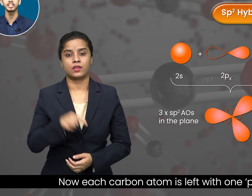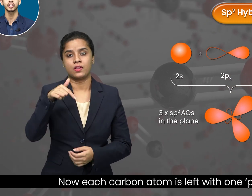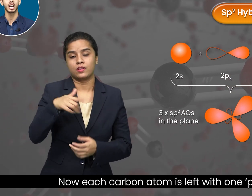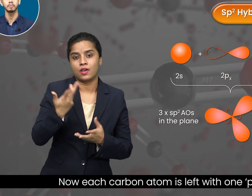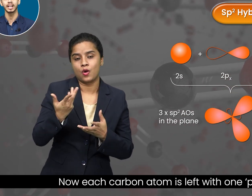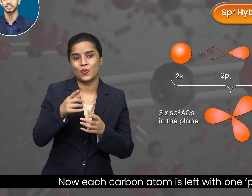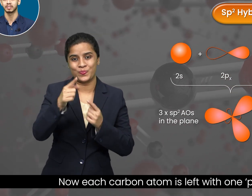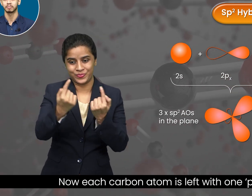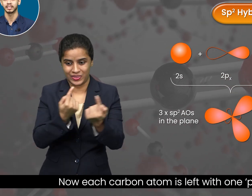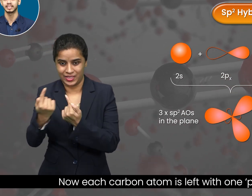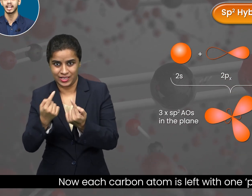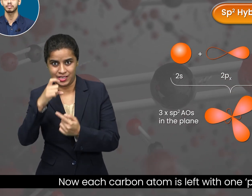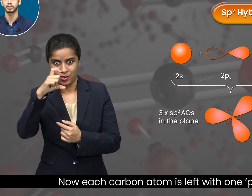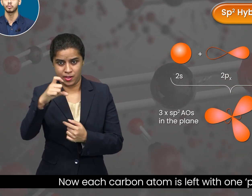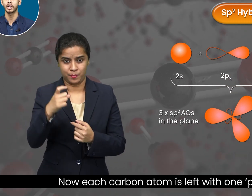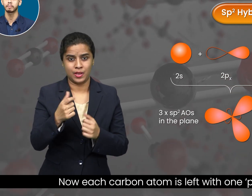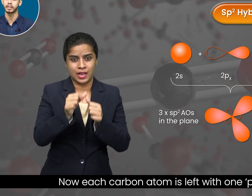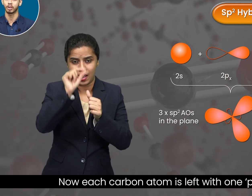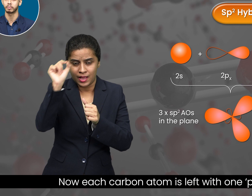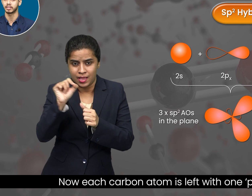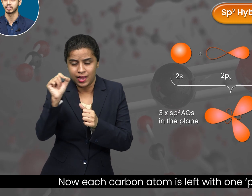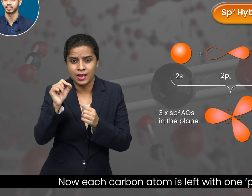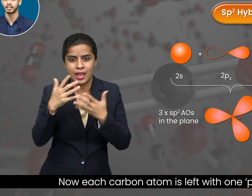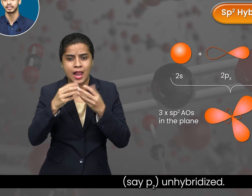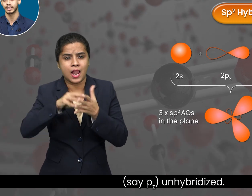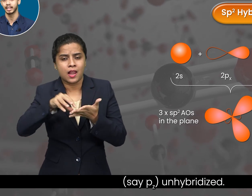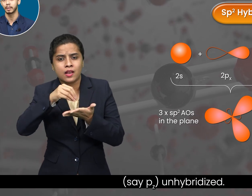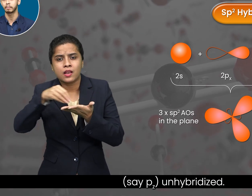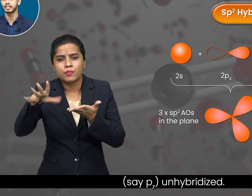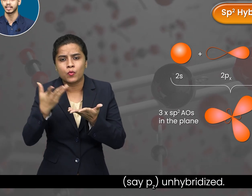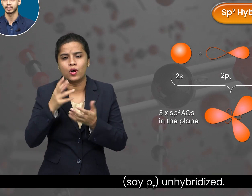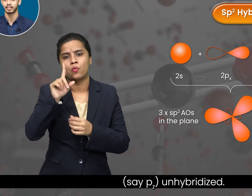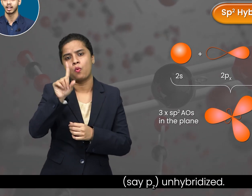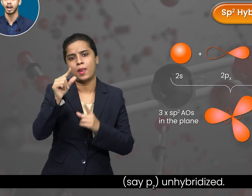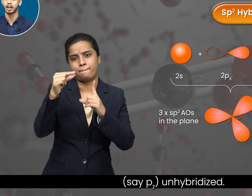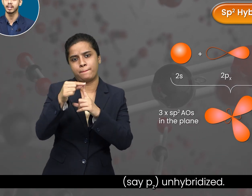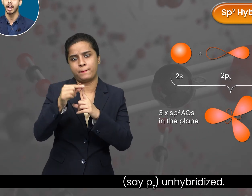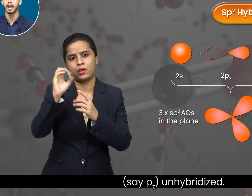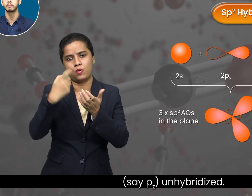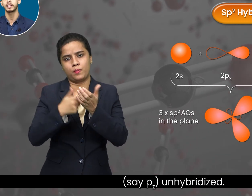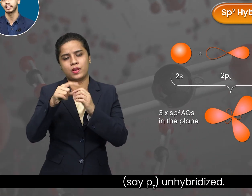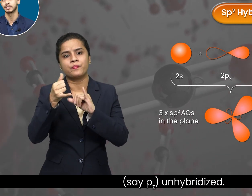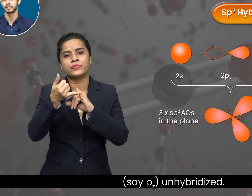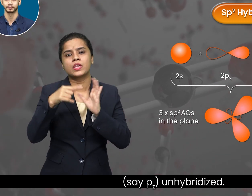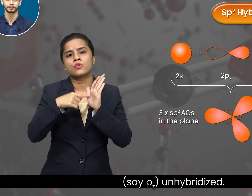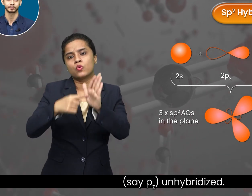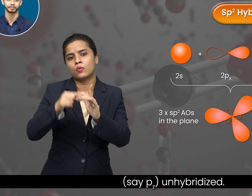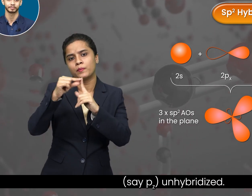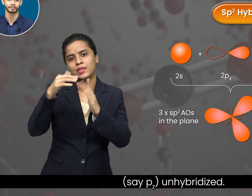Now each carbon atom is left with one p orbital, say pz,